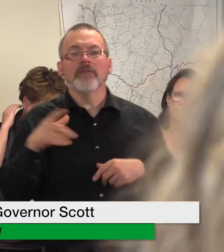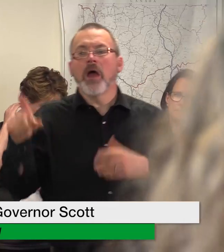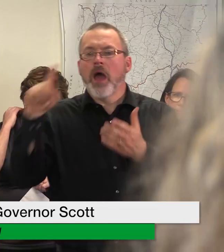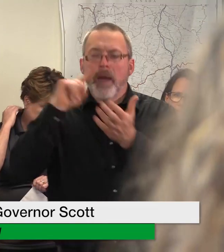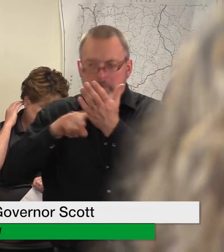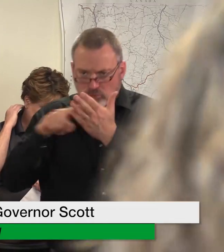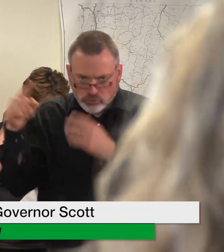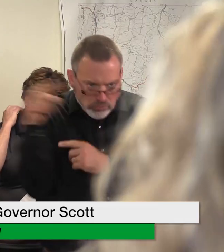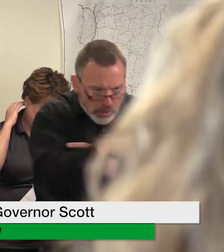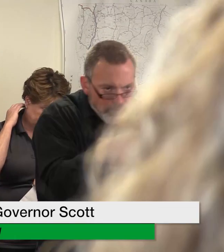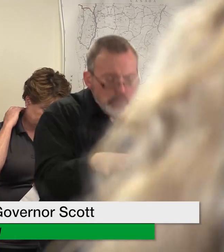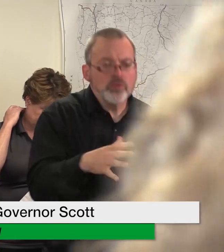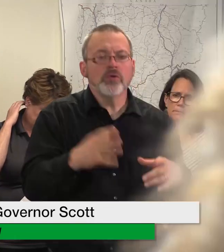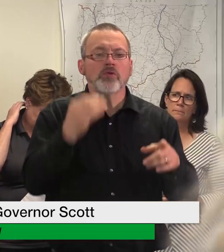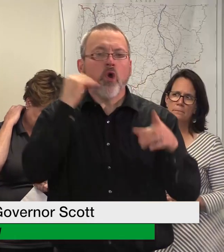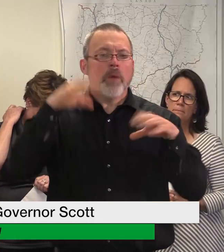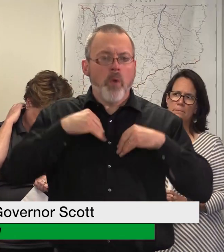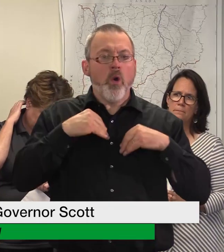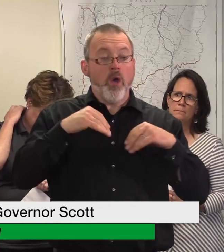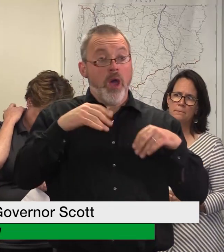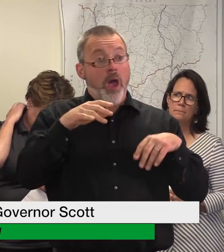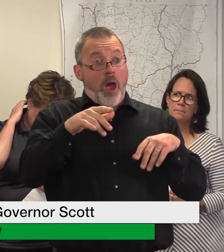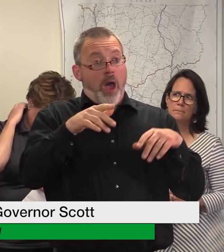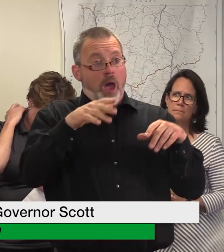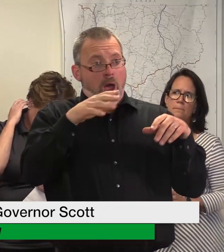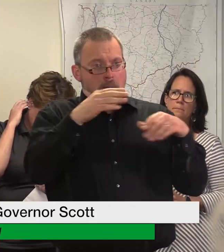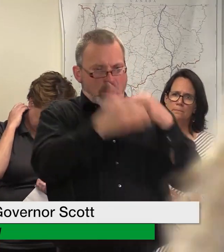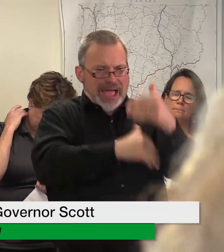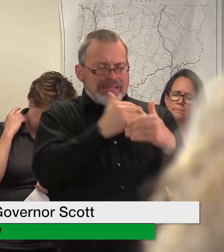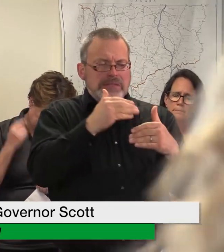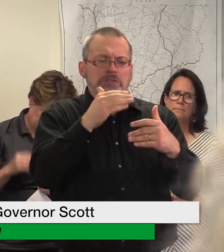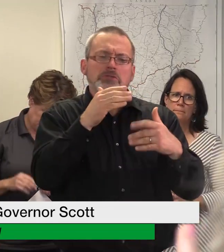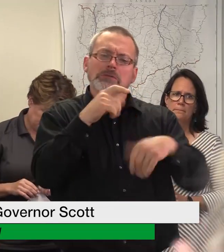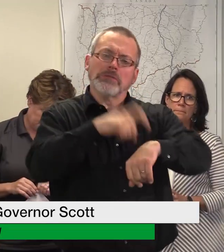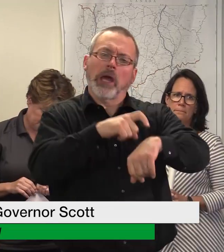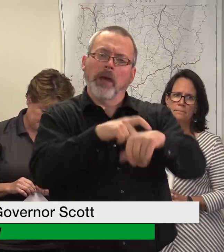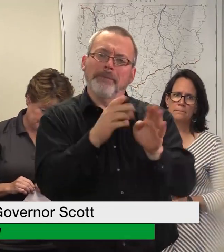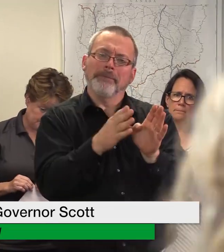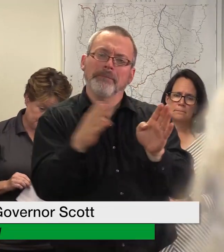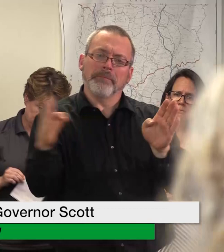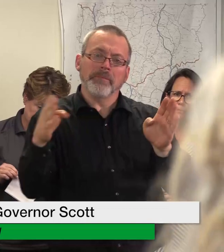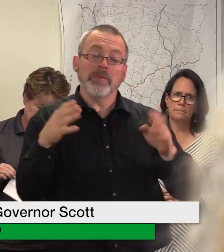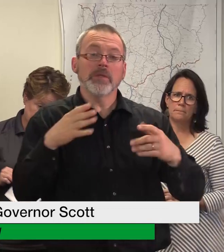little bit longer process as we take a look at the substantial damage assessments.